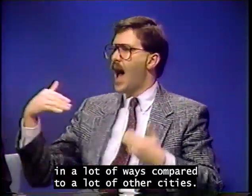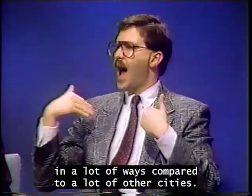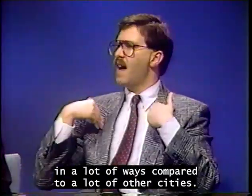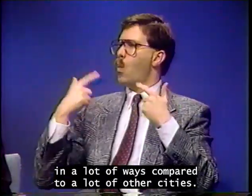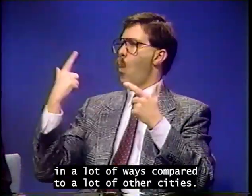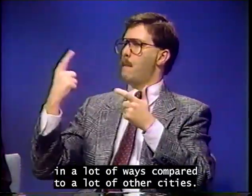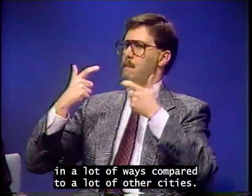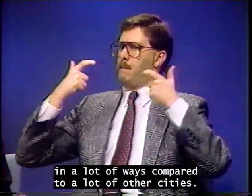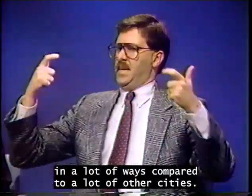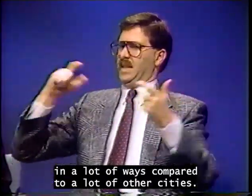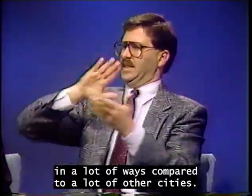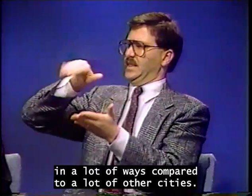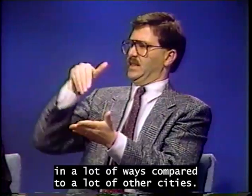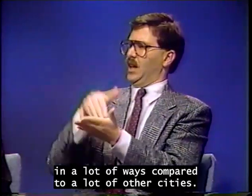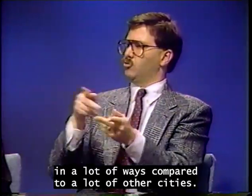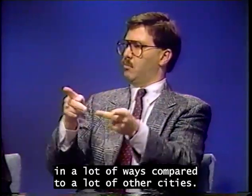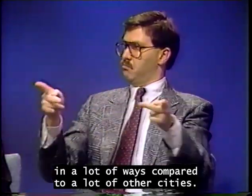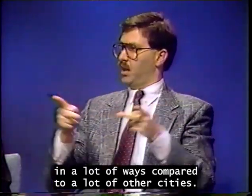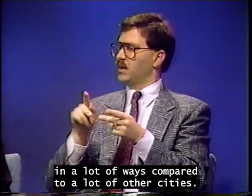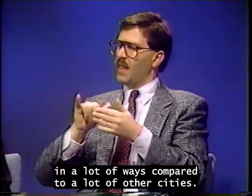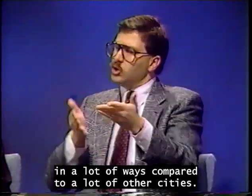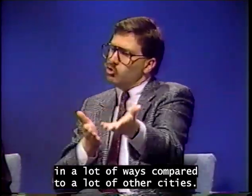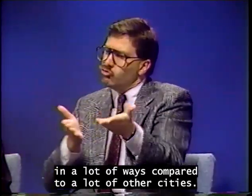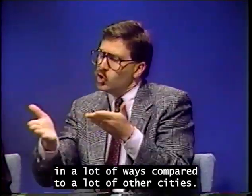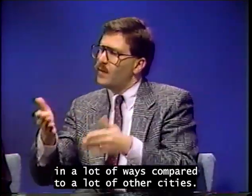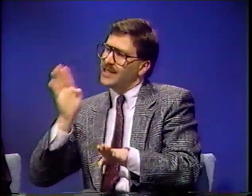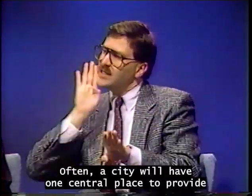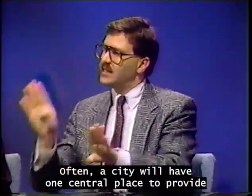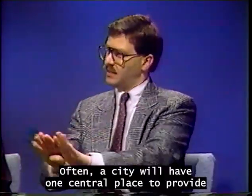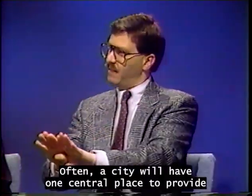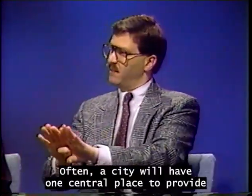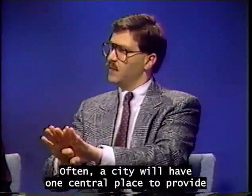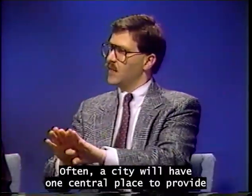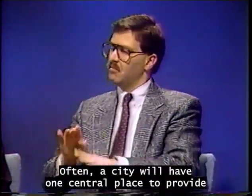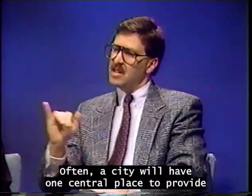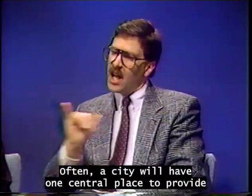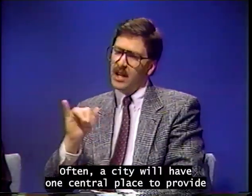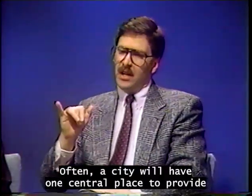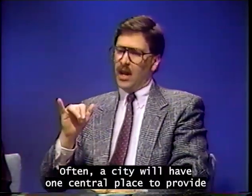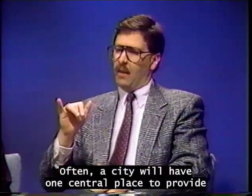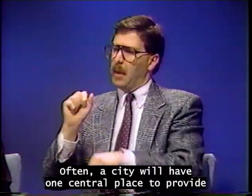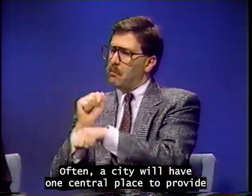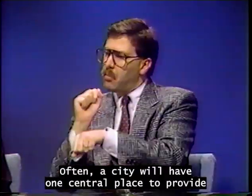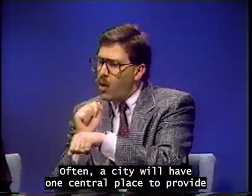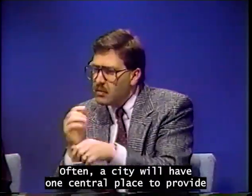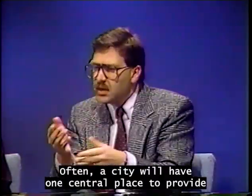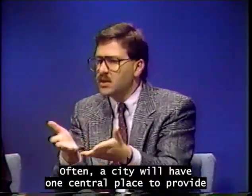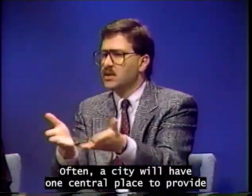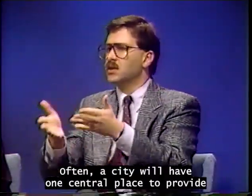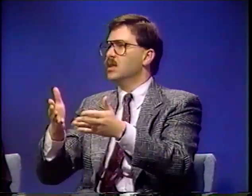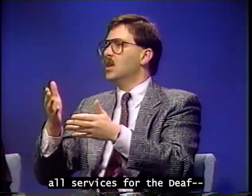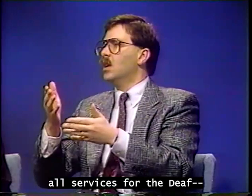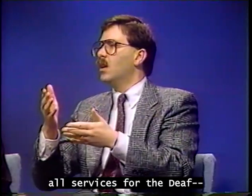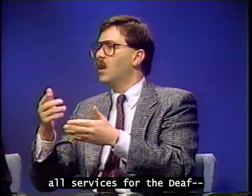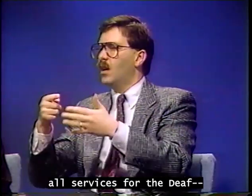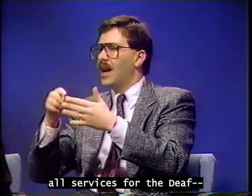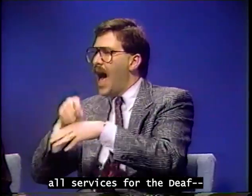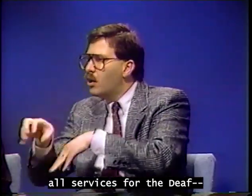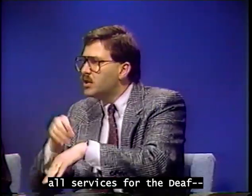ways compared to a lot of other cities. Often, a city will have one central place to provide all services